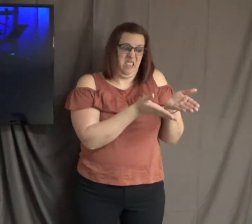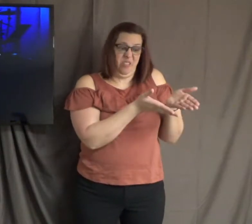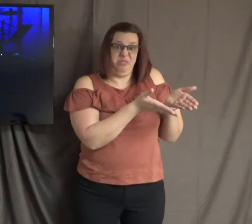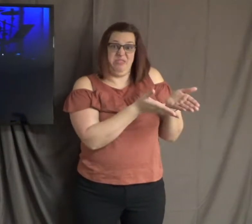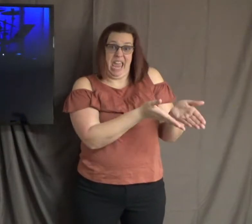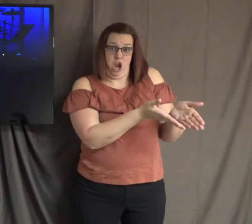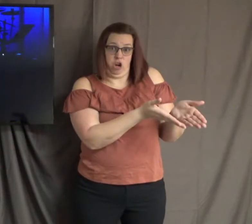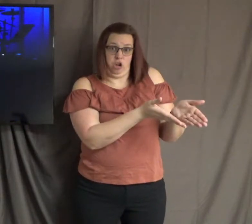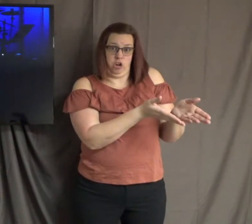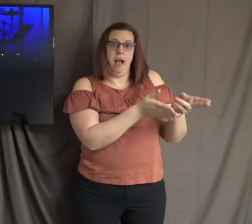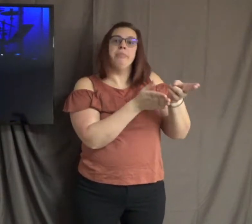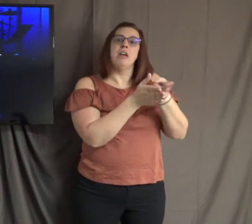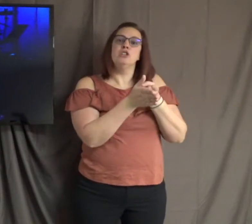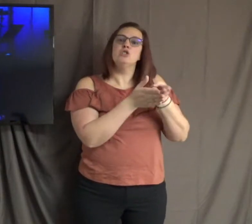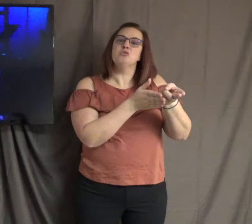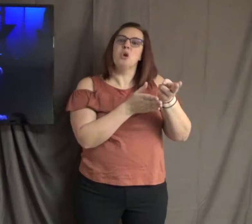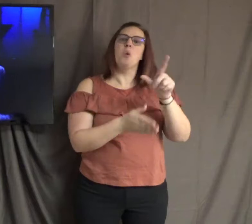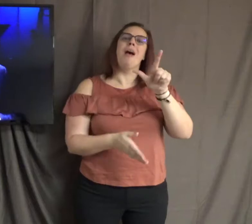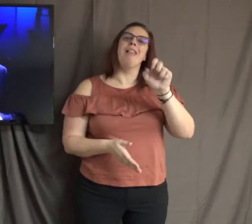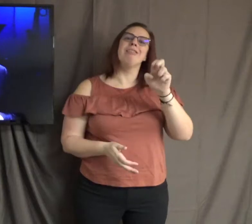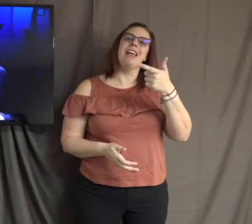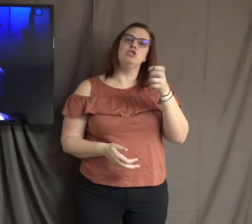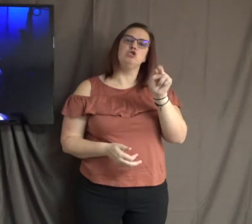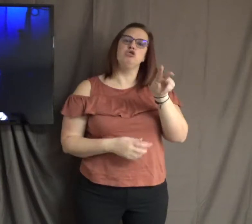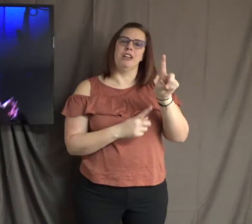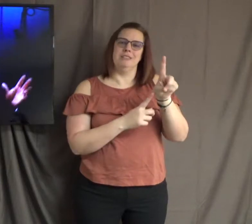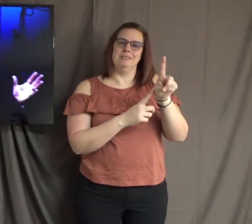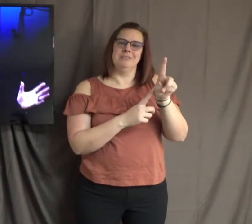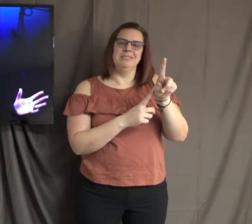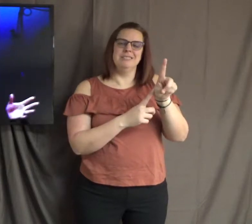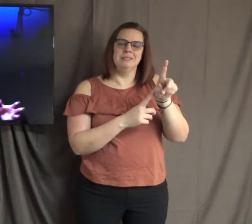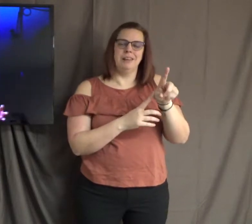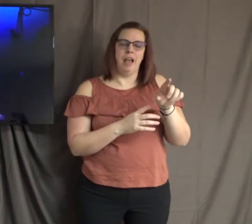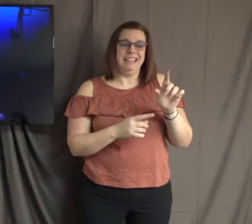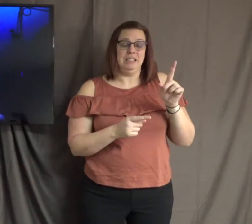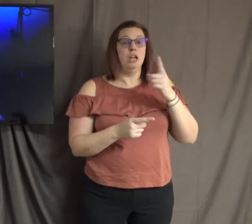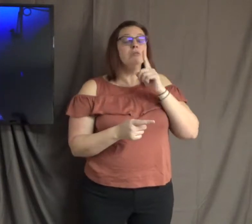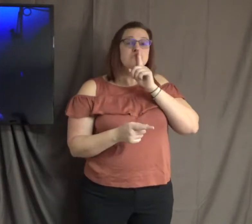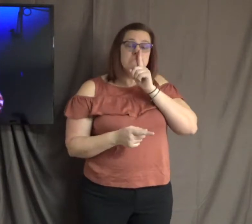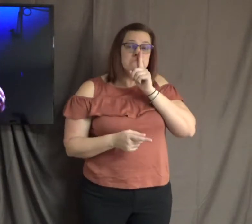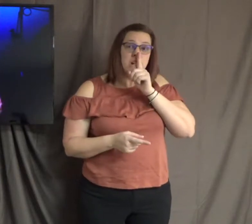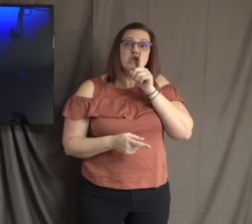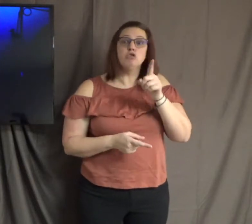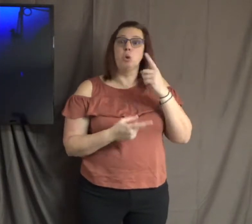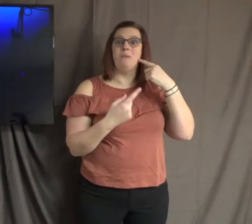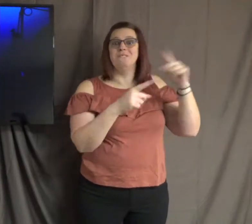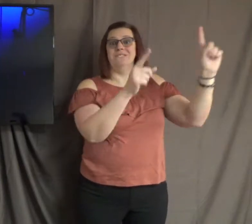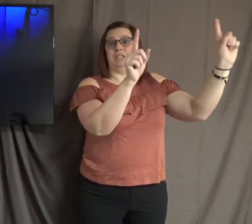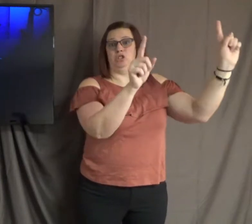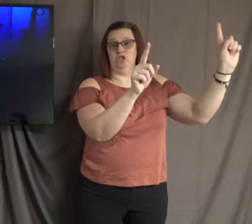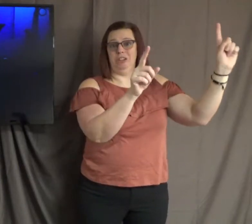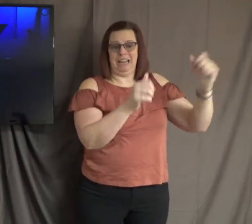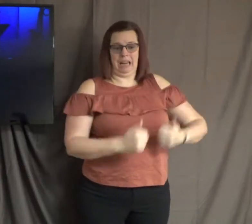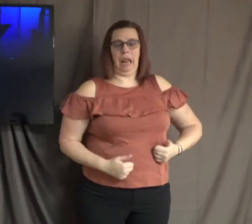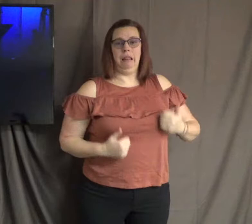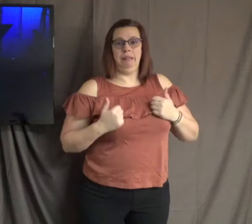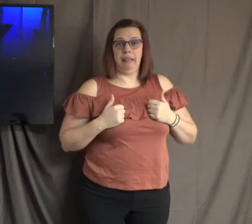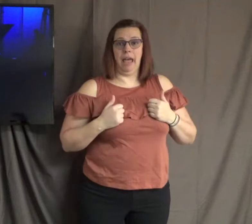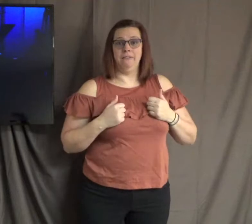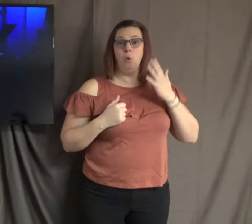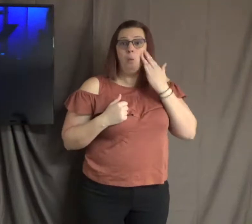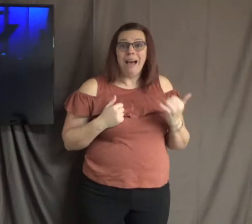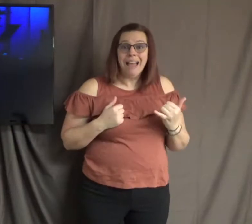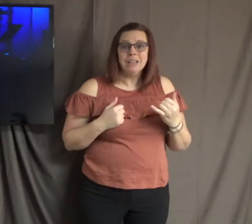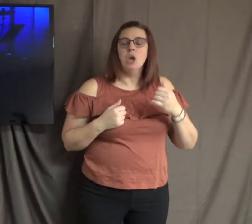true legends are defined. It's there that the true victory happens in our life because we never gave